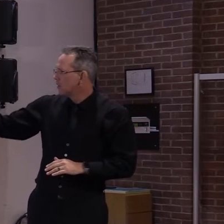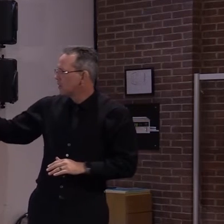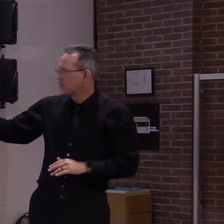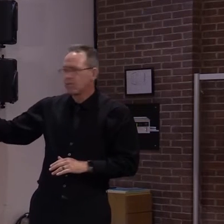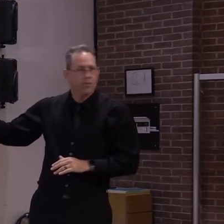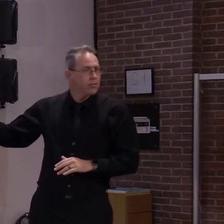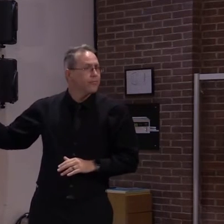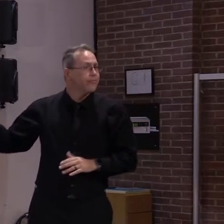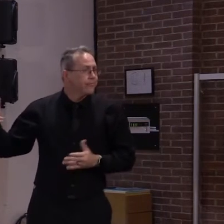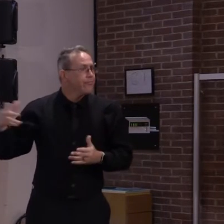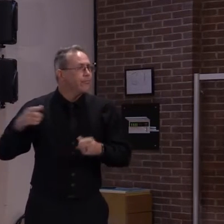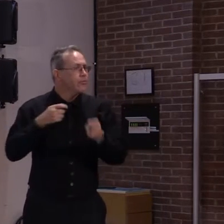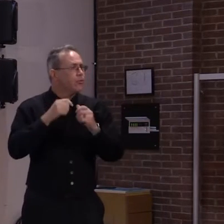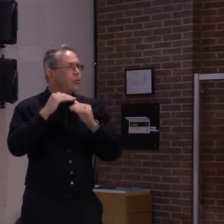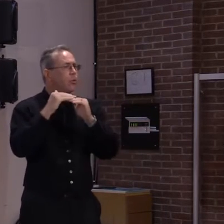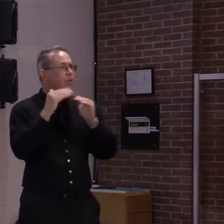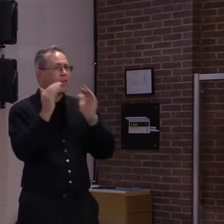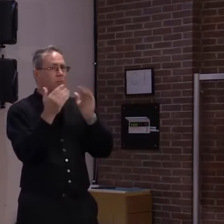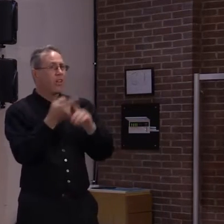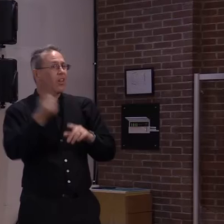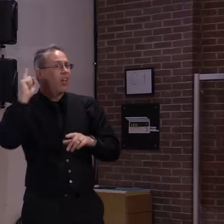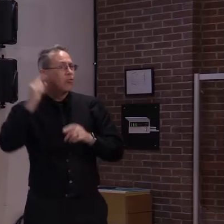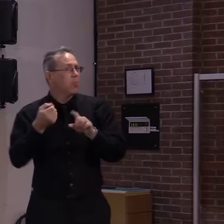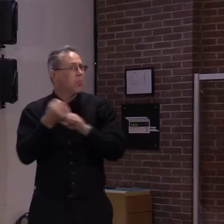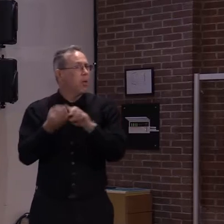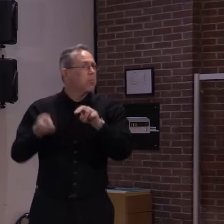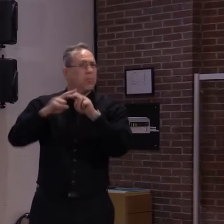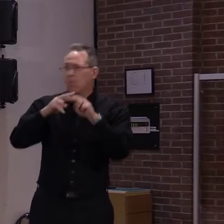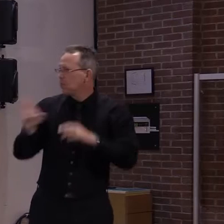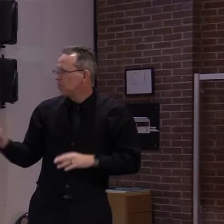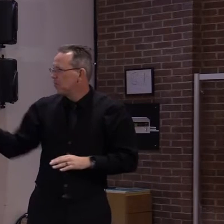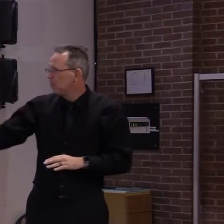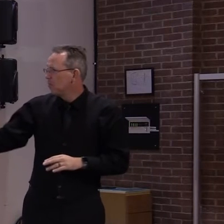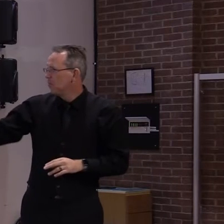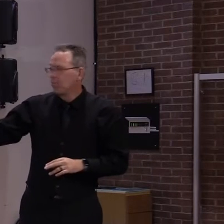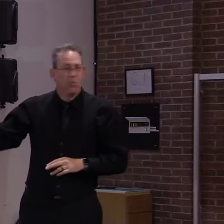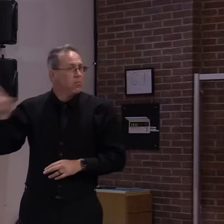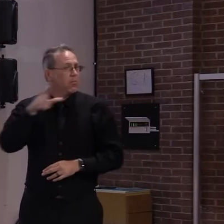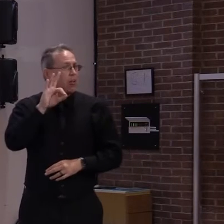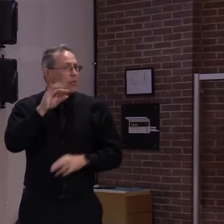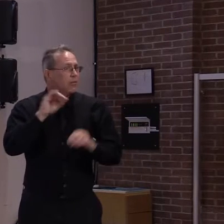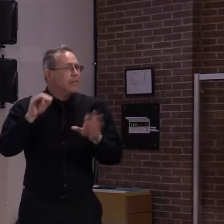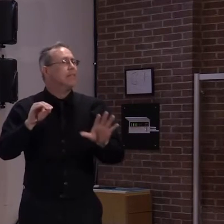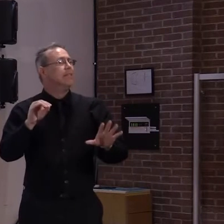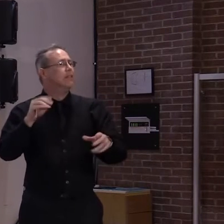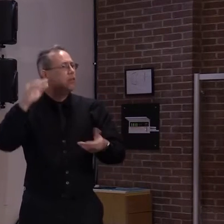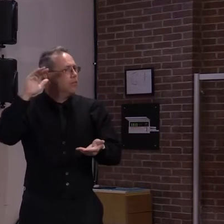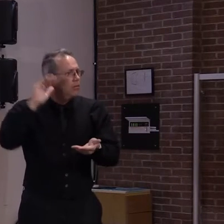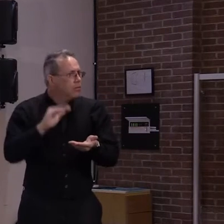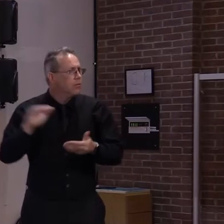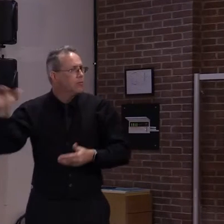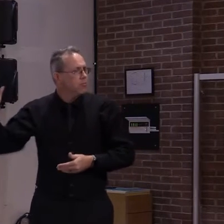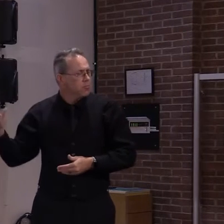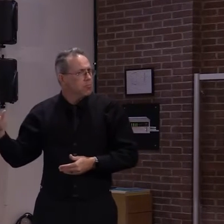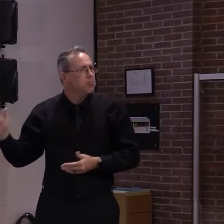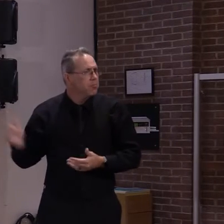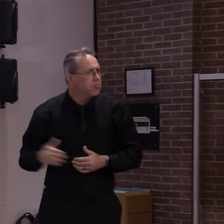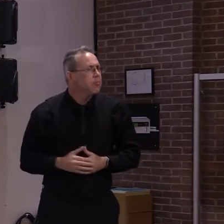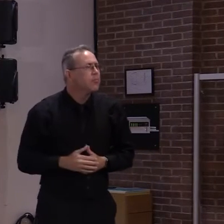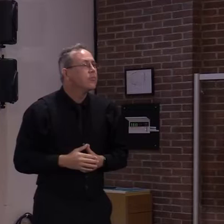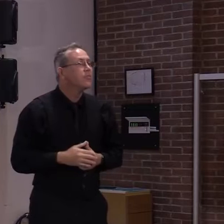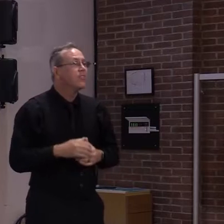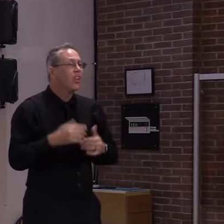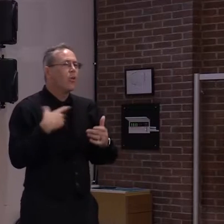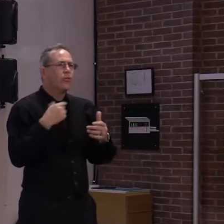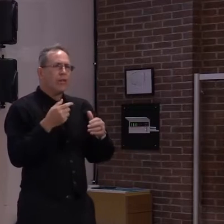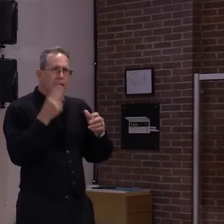total, down from 38% the week before and 54% the week before that. To be clear,